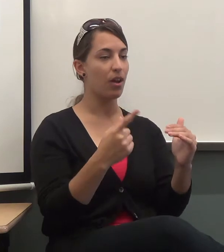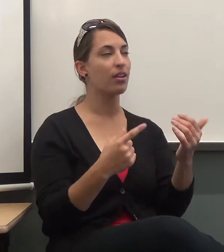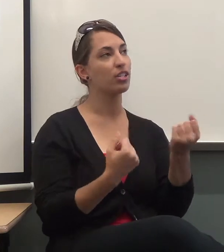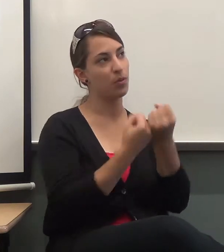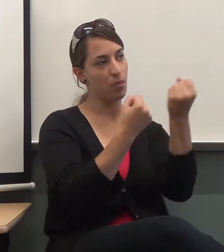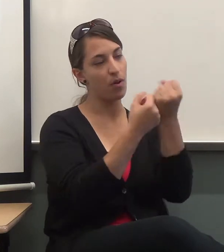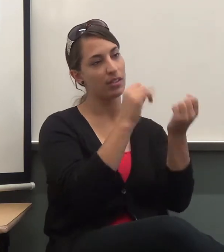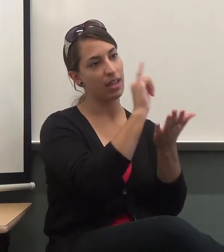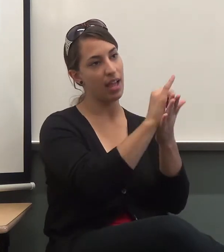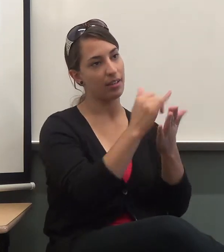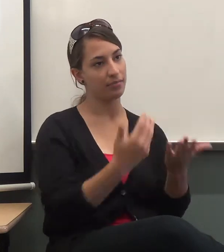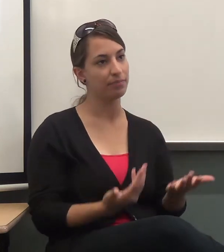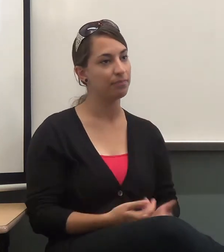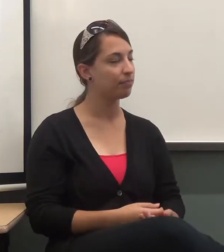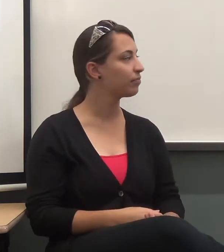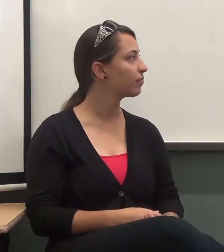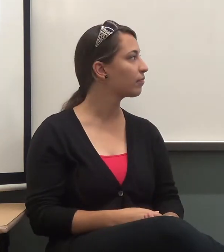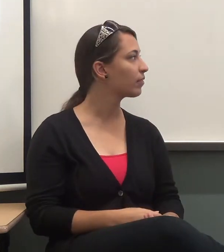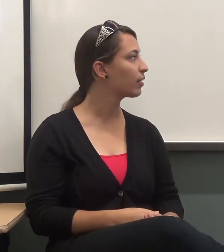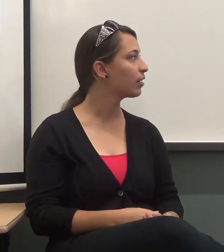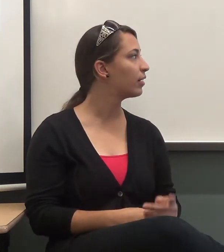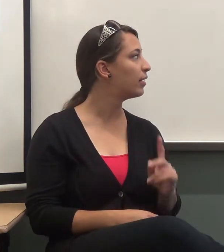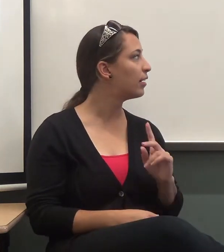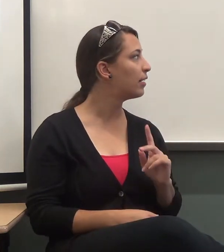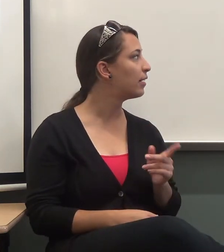the attitude, and the value.